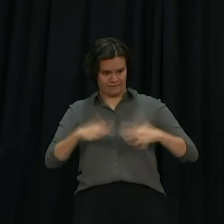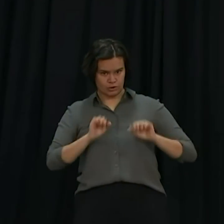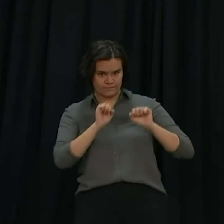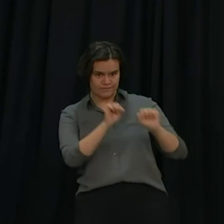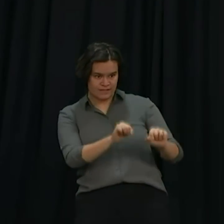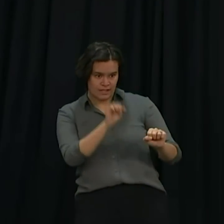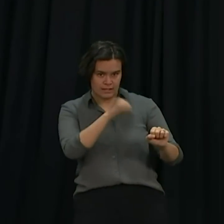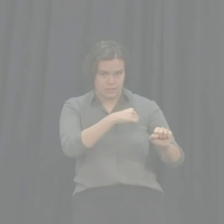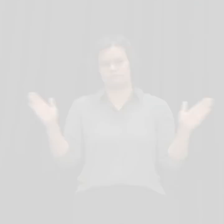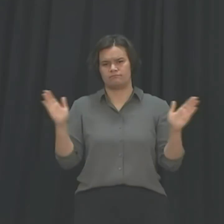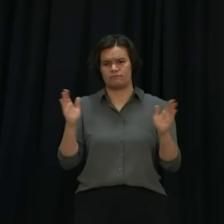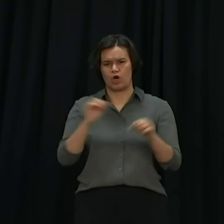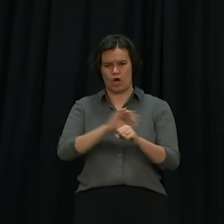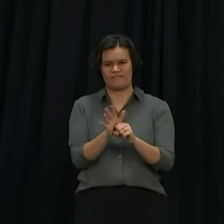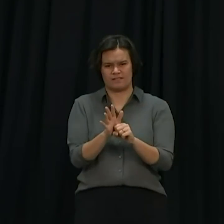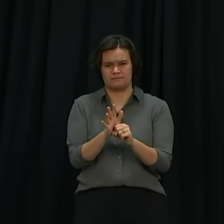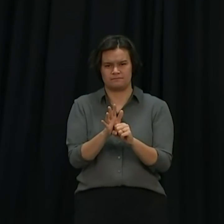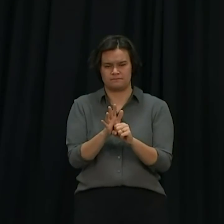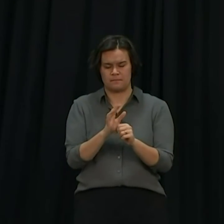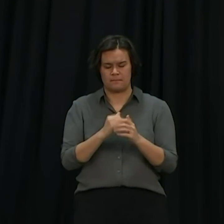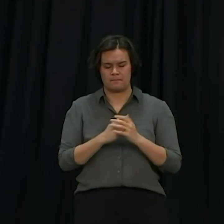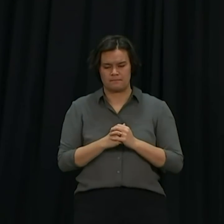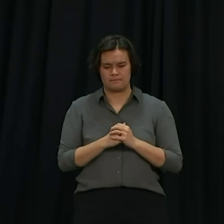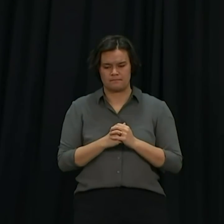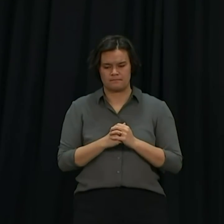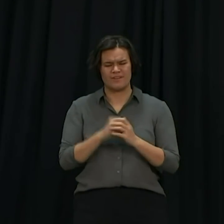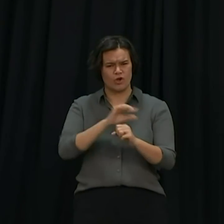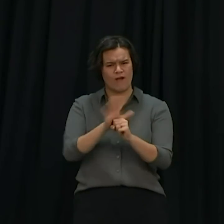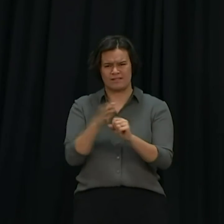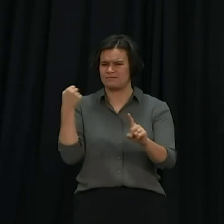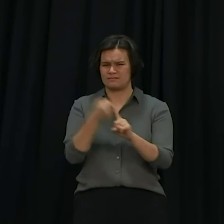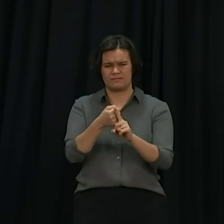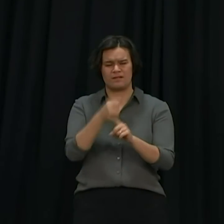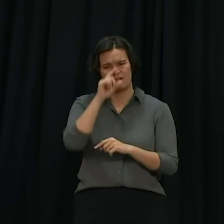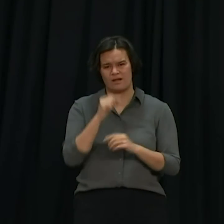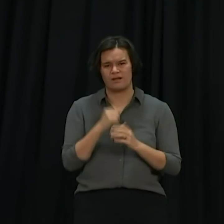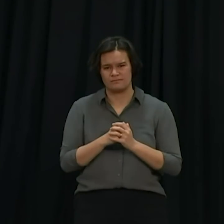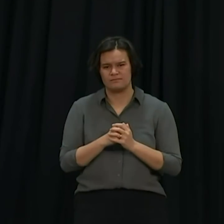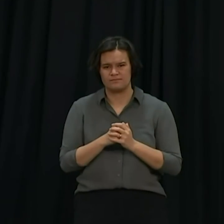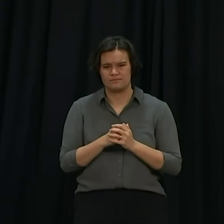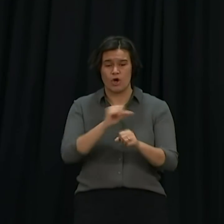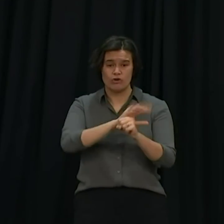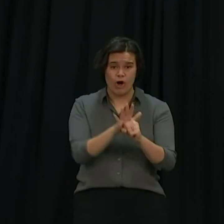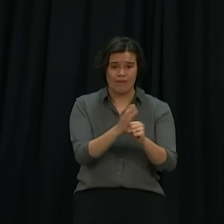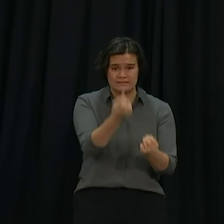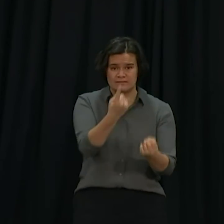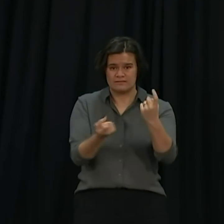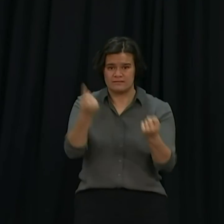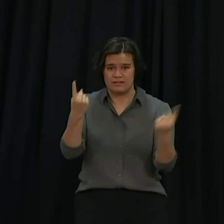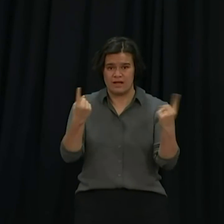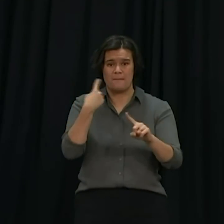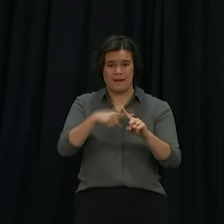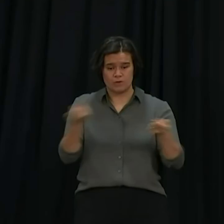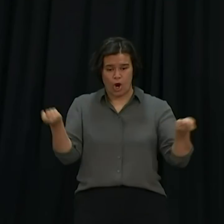come forward for testing. Having positive cases in our communities, along with the impact of lockdowns, I know can be